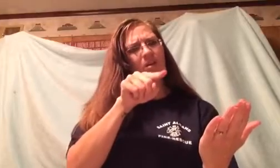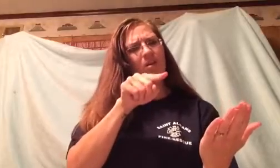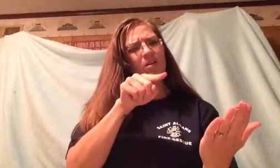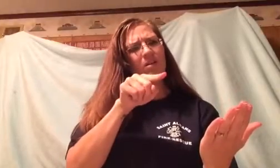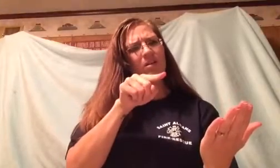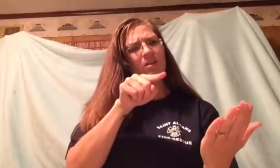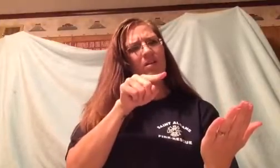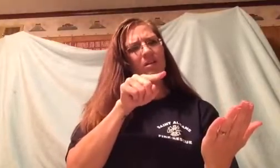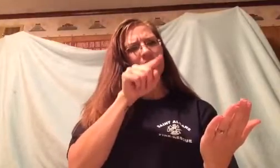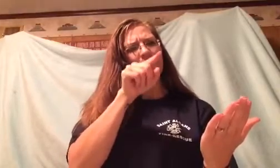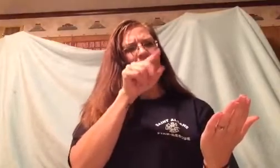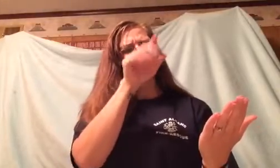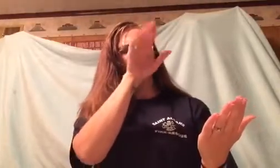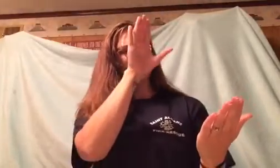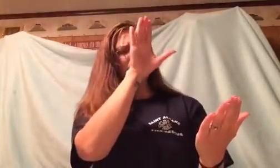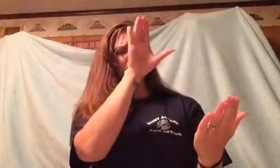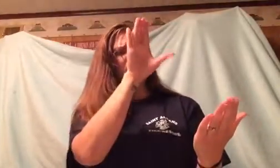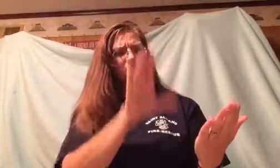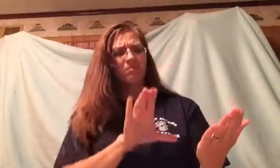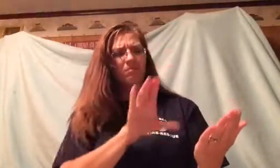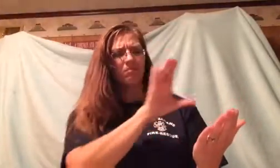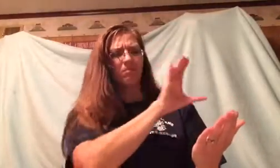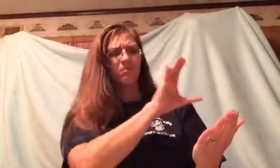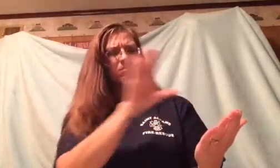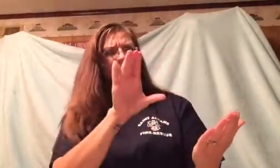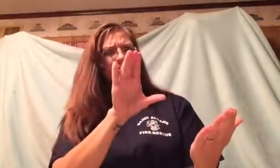Christ died to save me, this I read